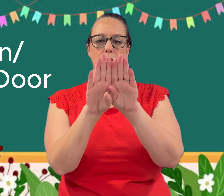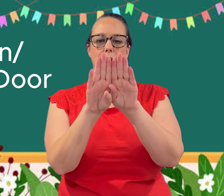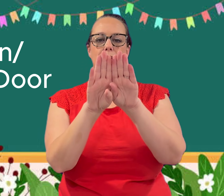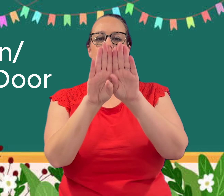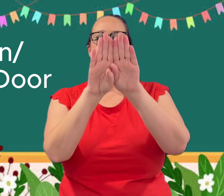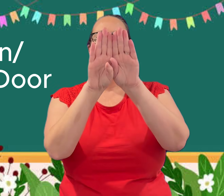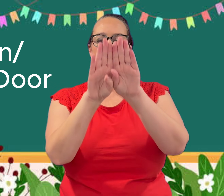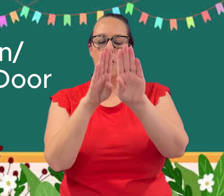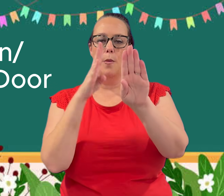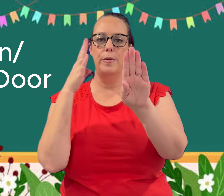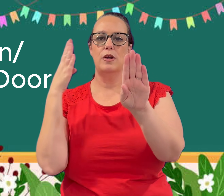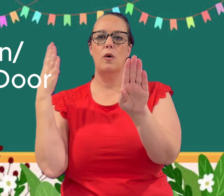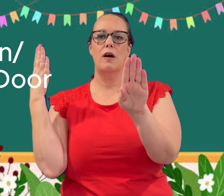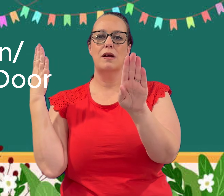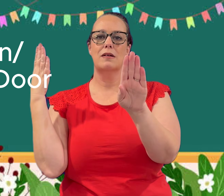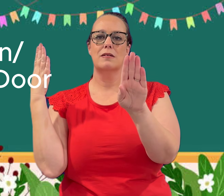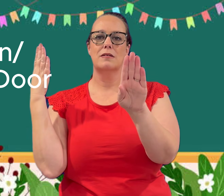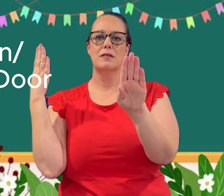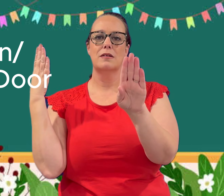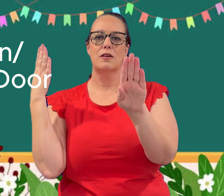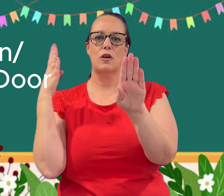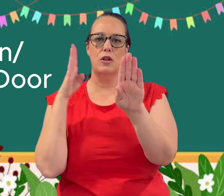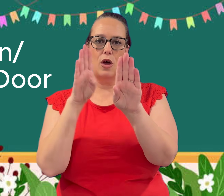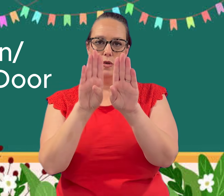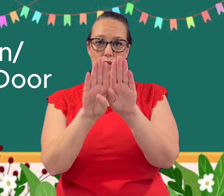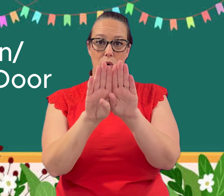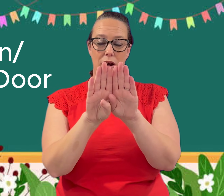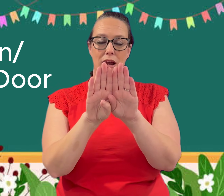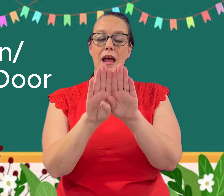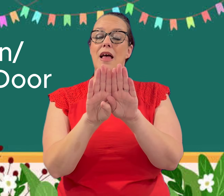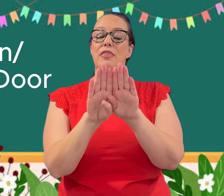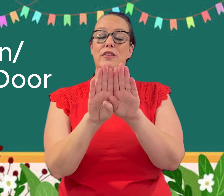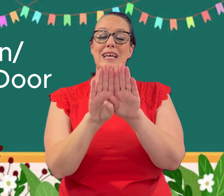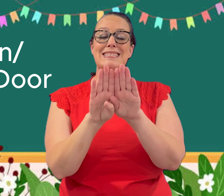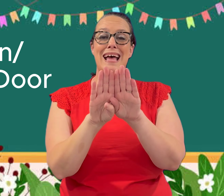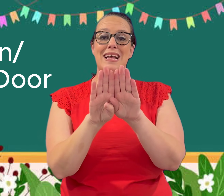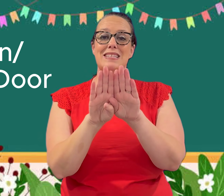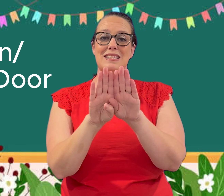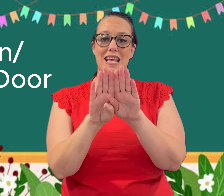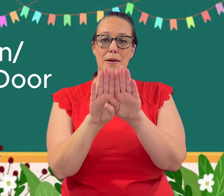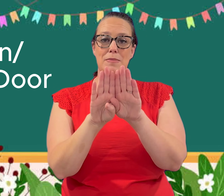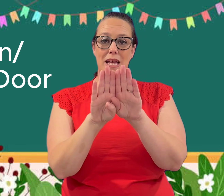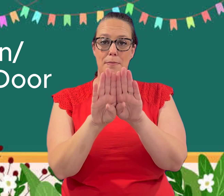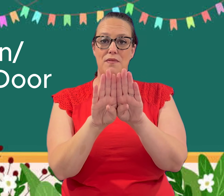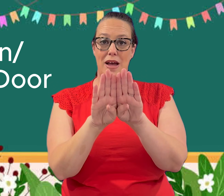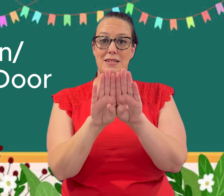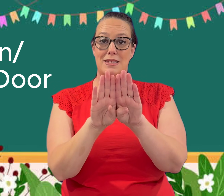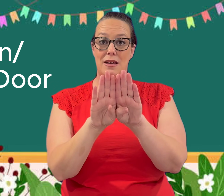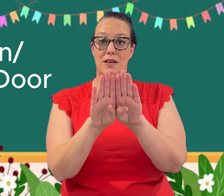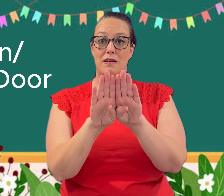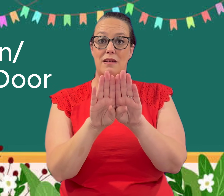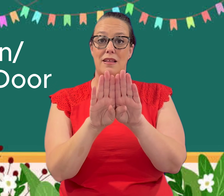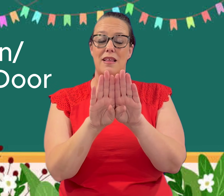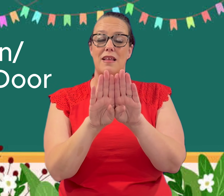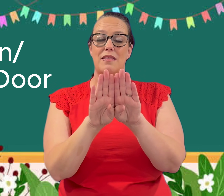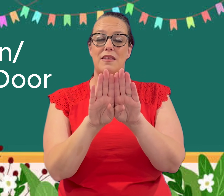right? Open door, closed door. They're the exact same type of idea, that they